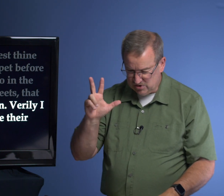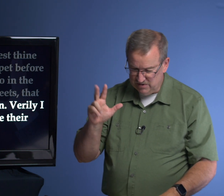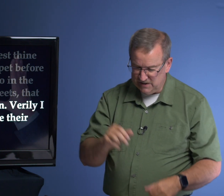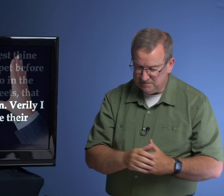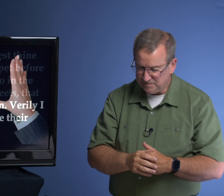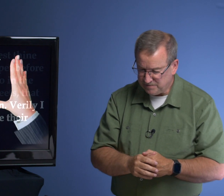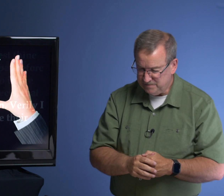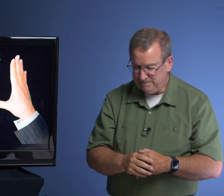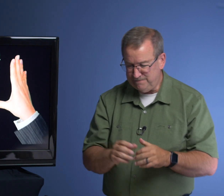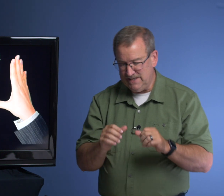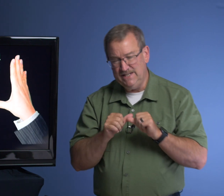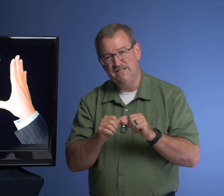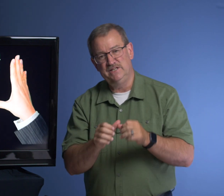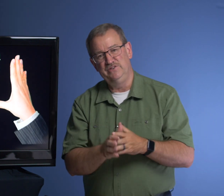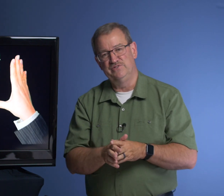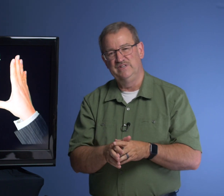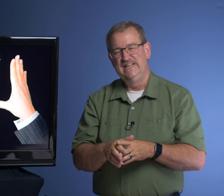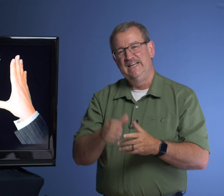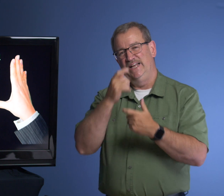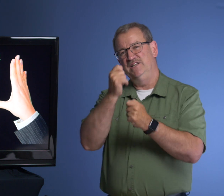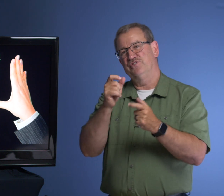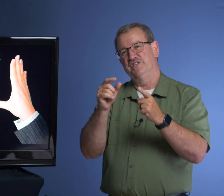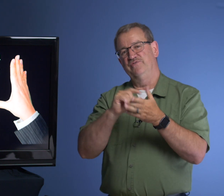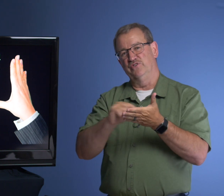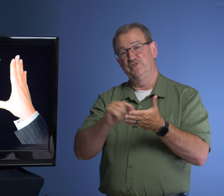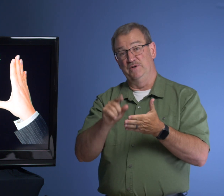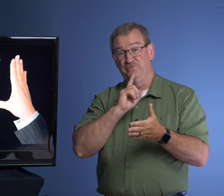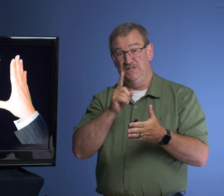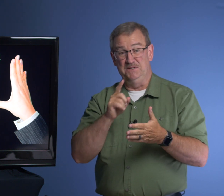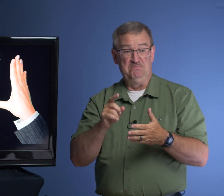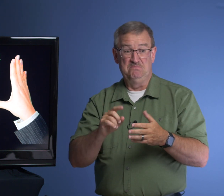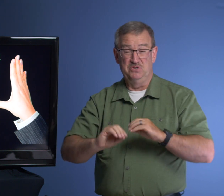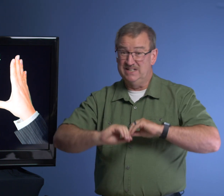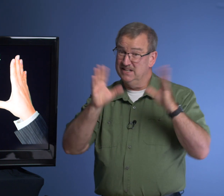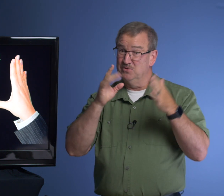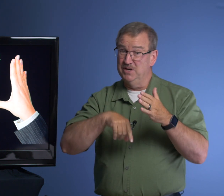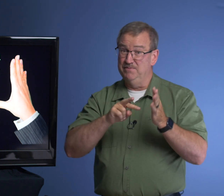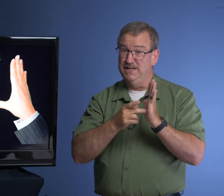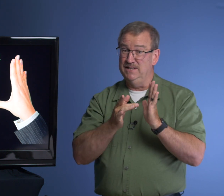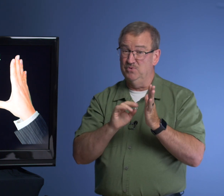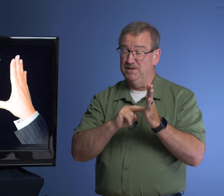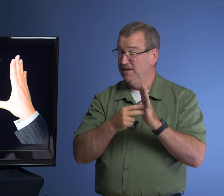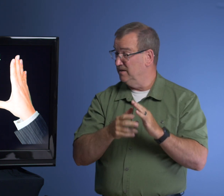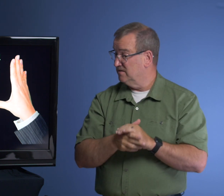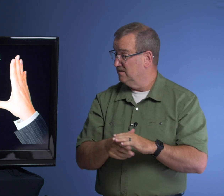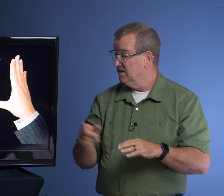3. He continues. An interesting verse, but really pretty clear what he means.